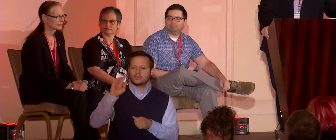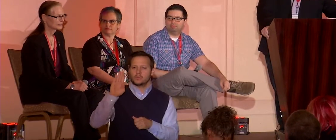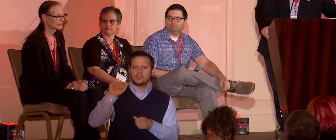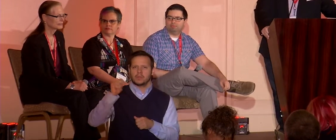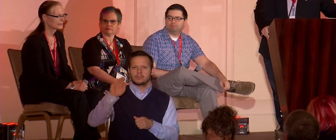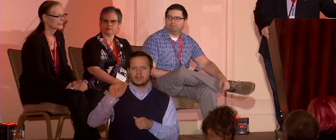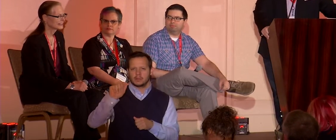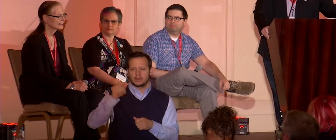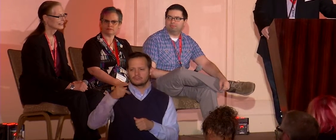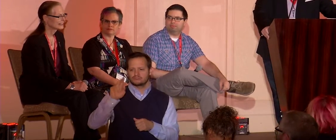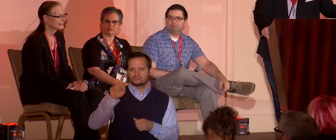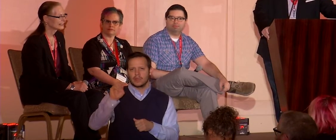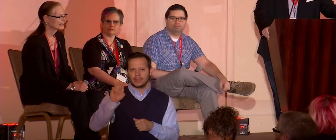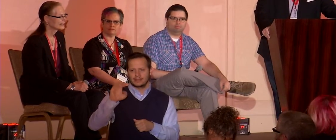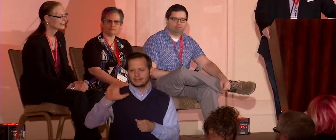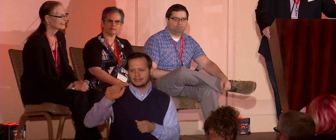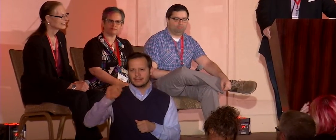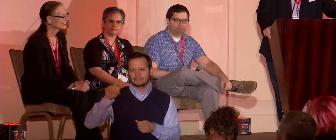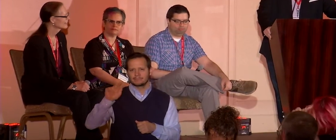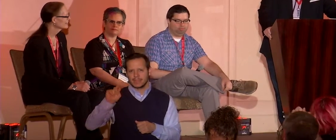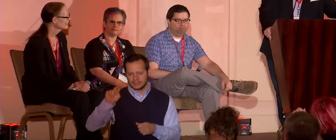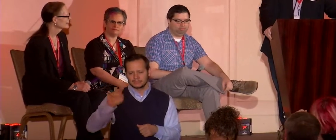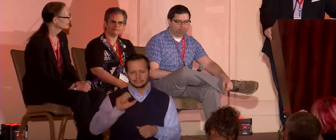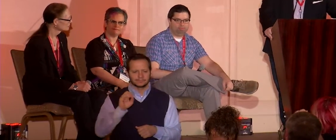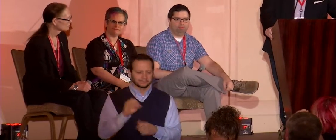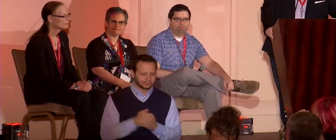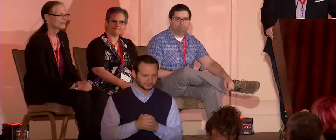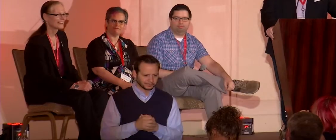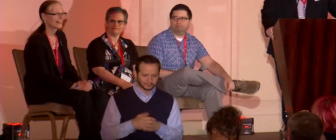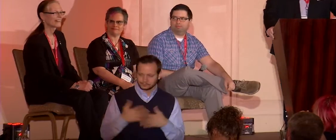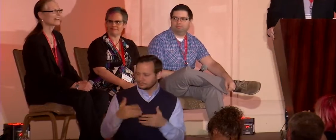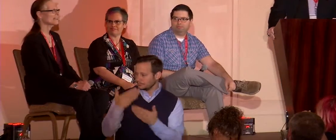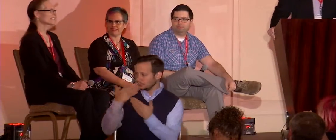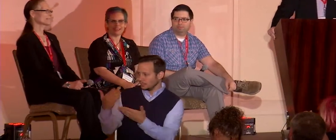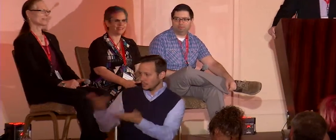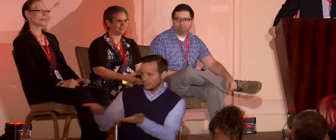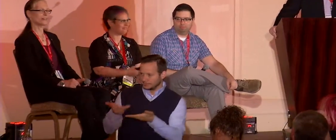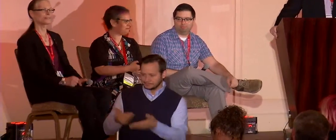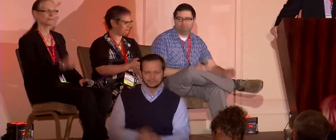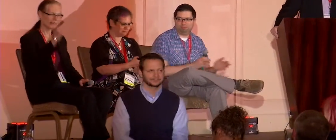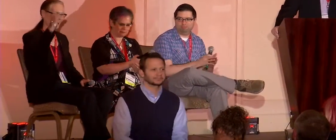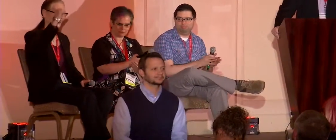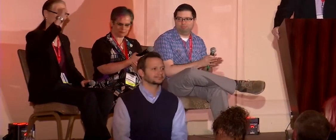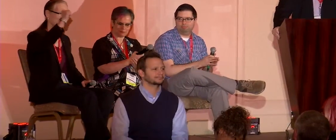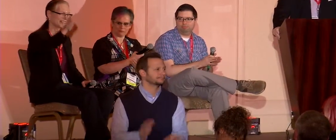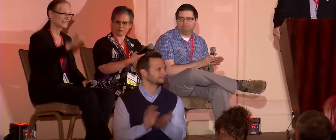board of directors for the National Gay and Lesbian Task Force. Welcome, Marsha.